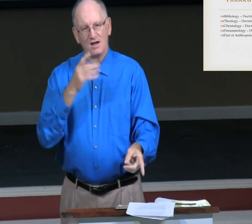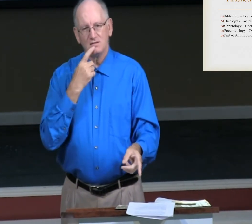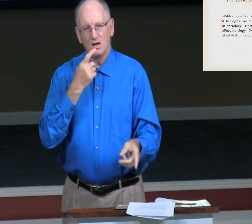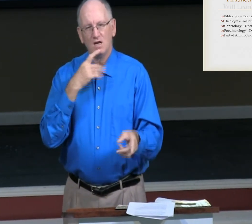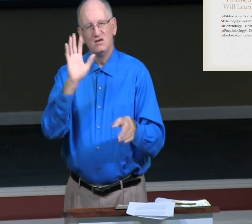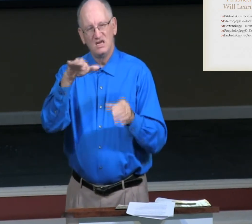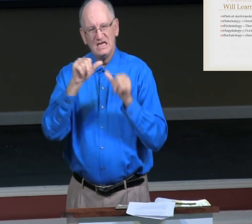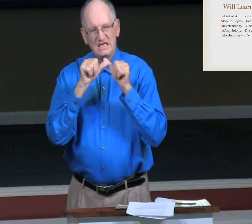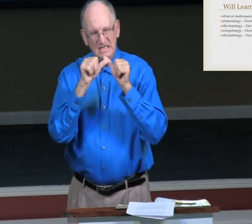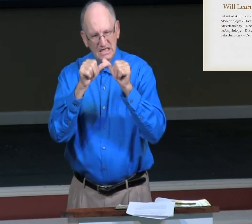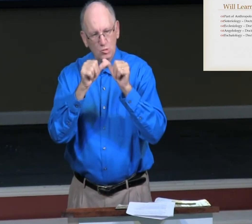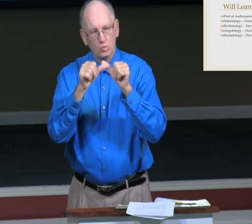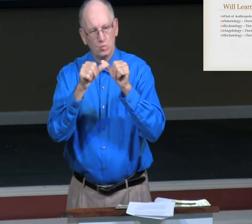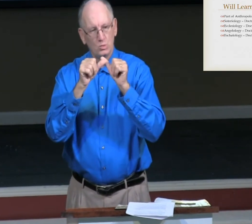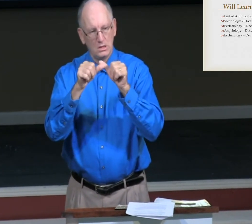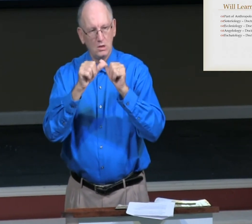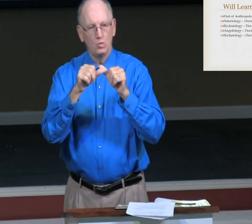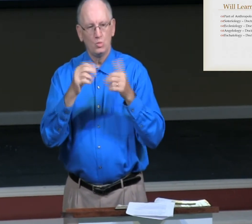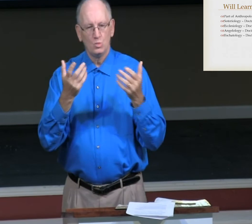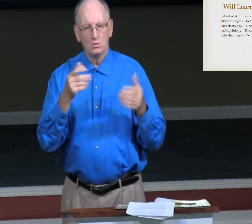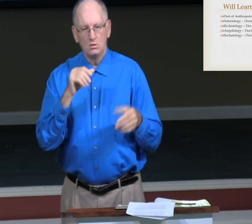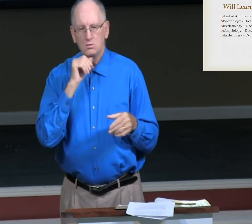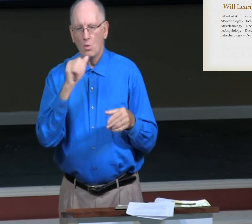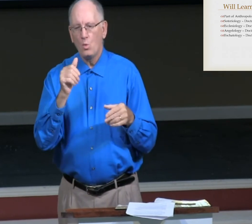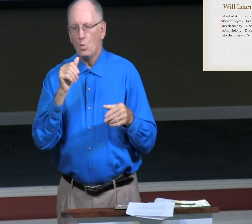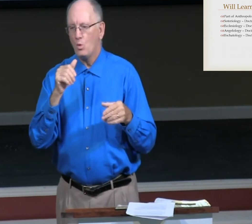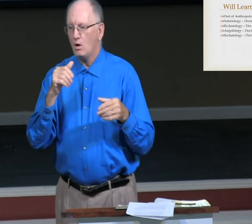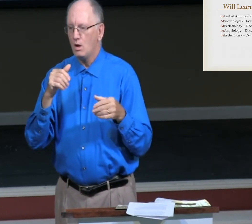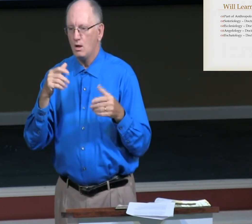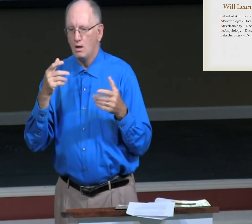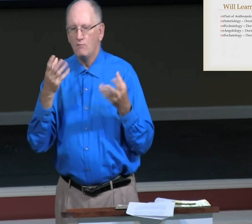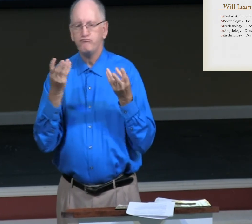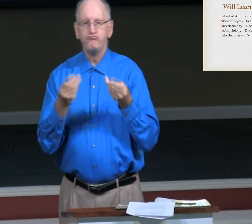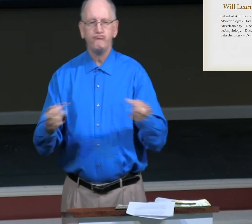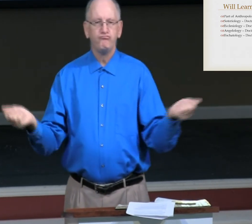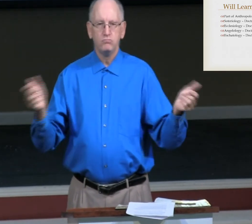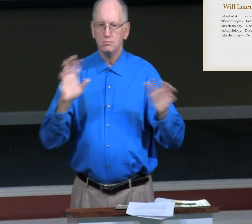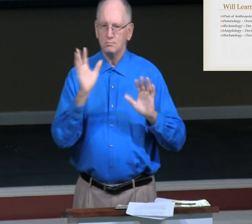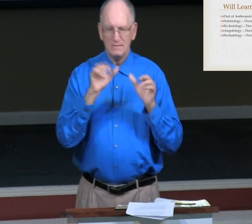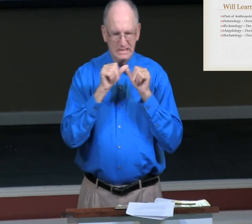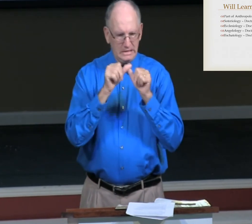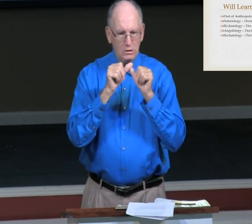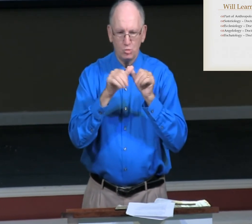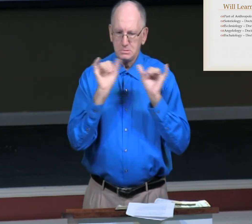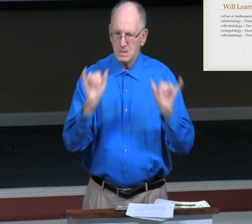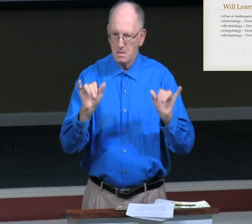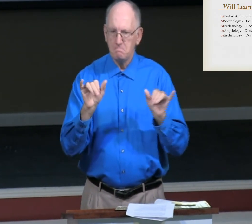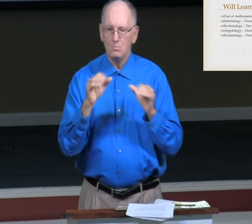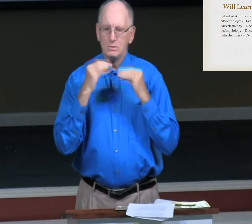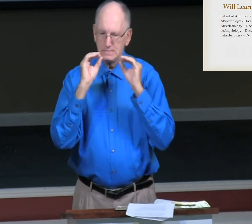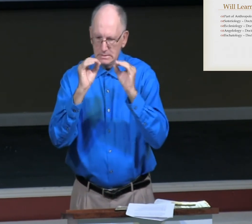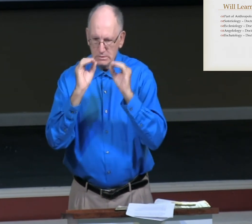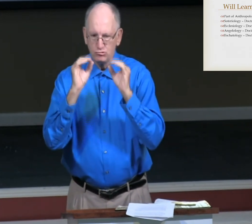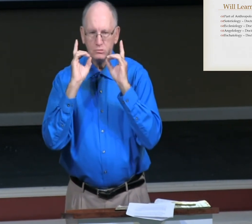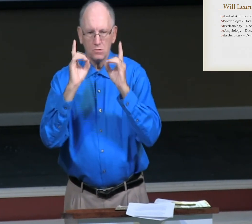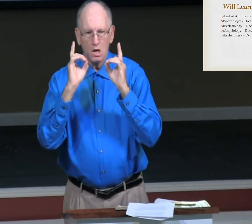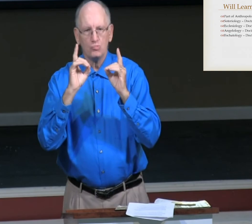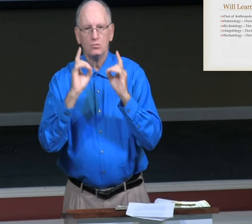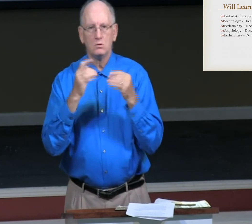start videoing live streaming and continue with our Sunday school class and not diminish. So